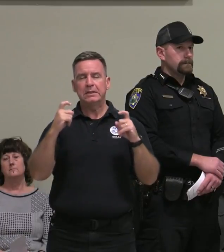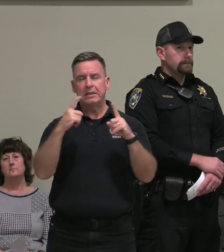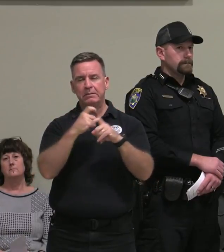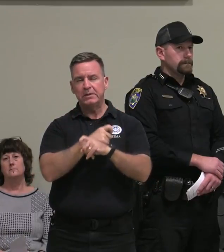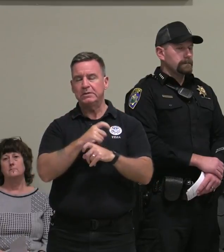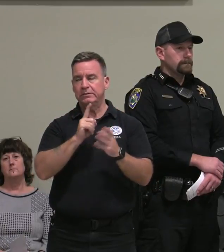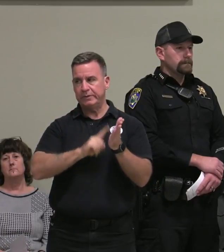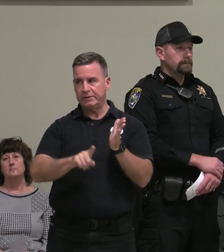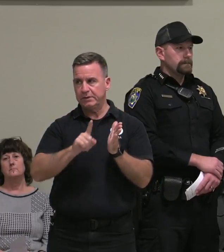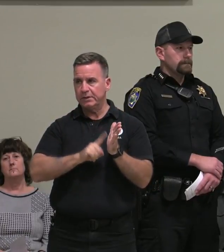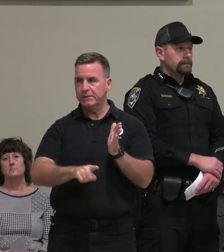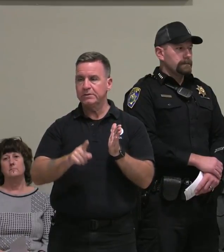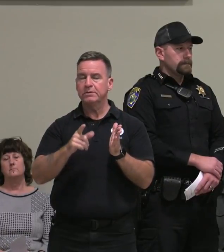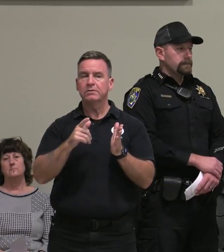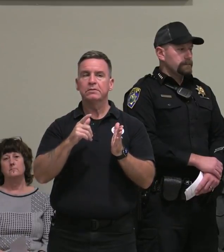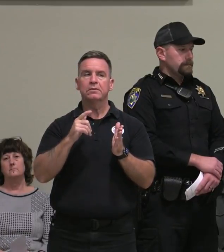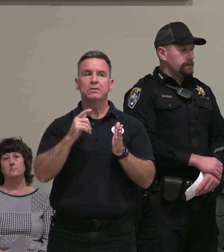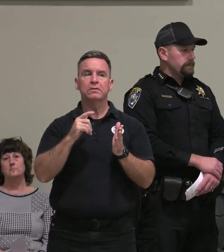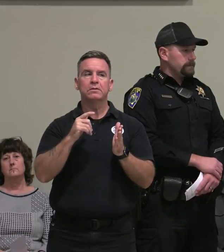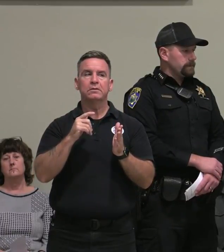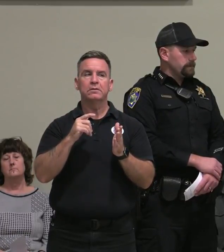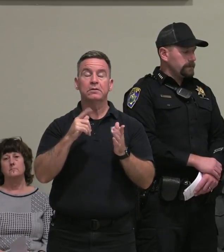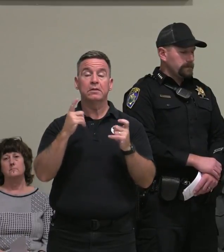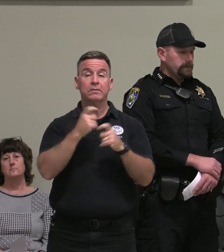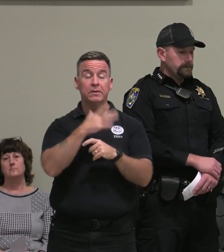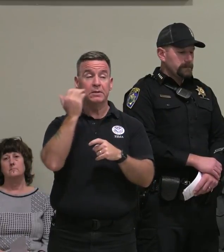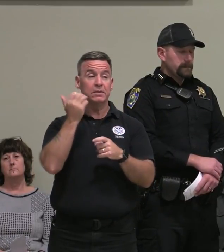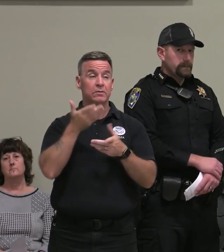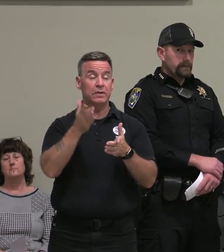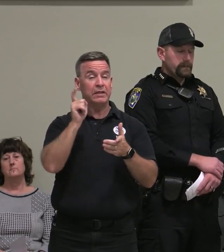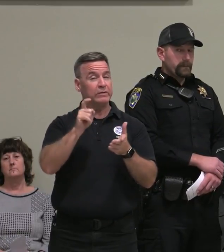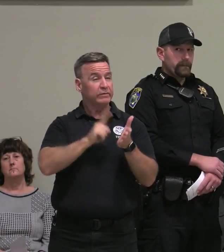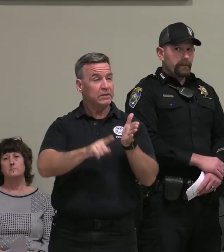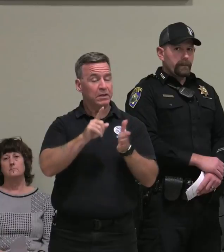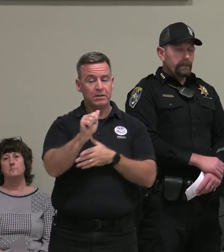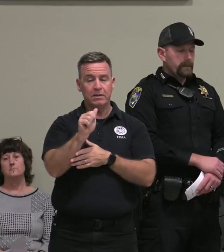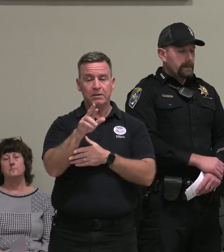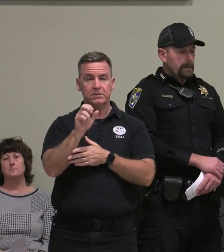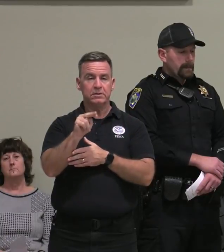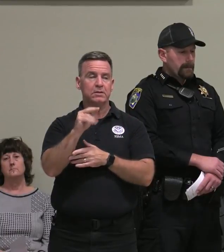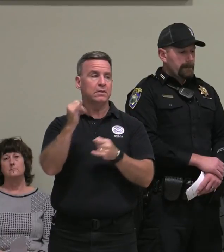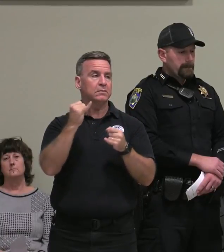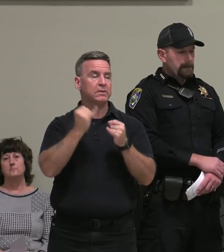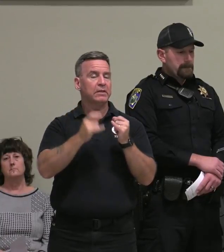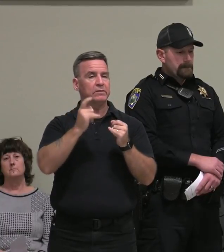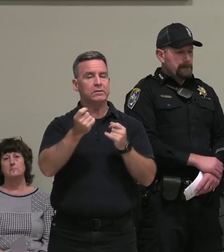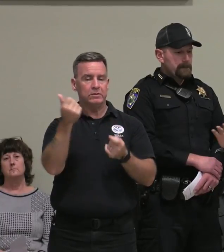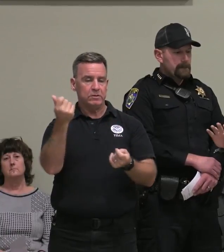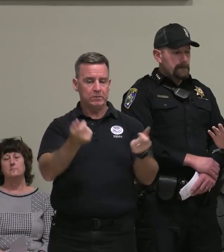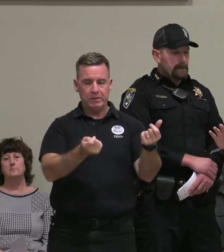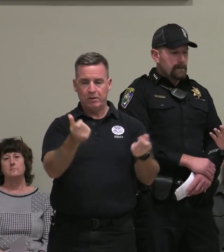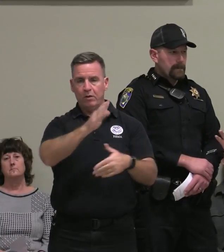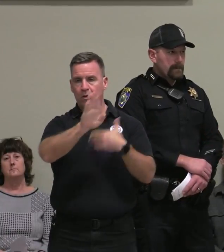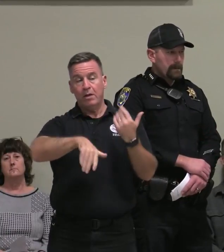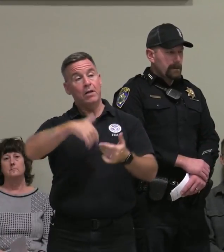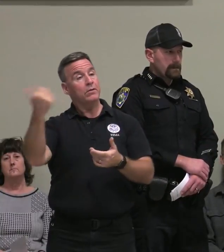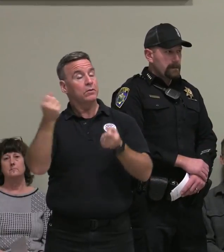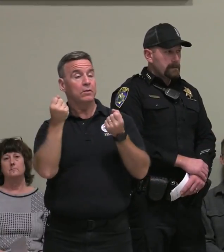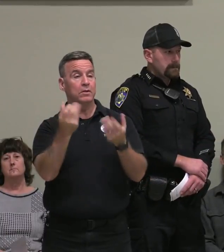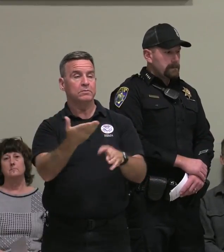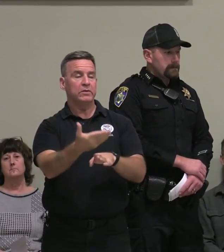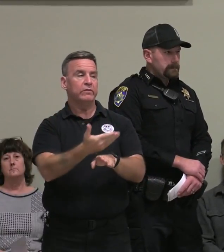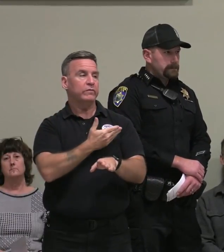investigation. It's complex because of the way you have to investigate arson. You ultimately have to rule out all other causes